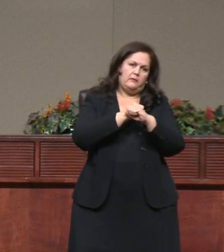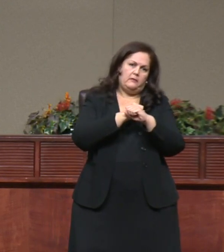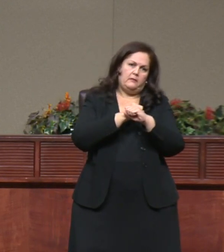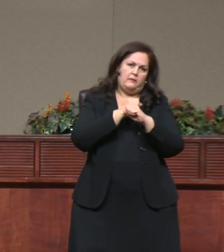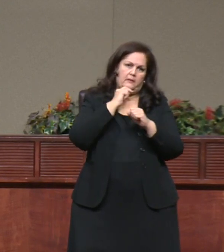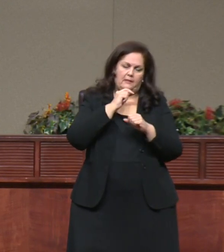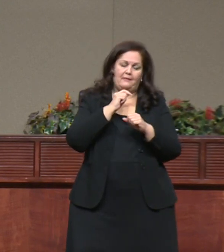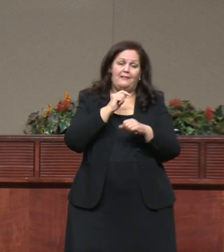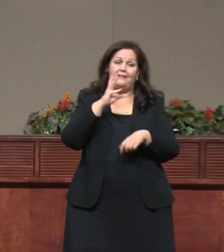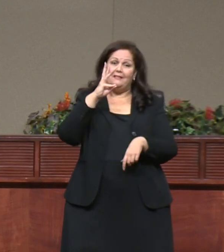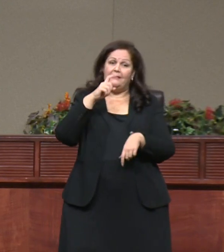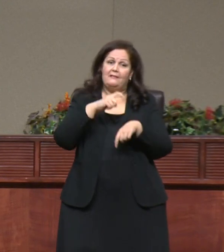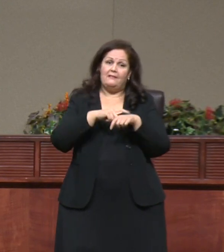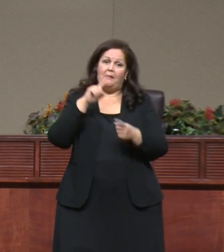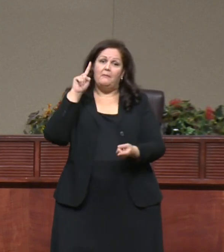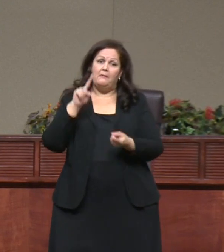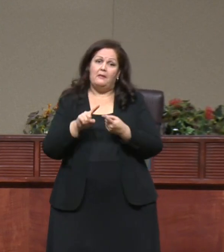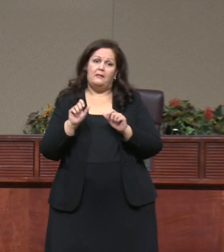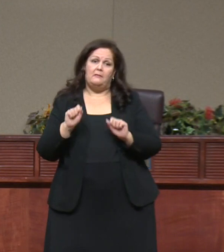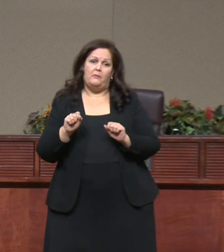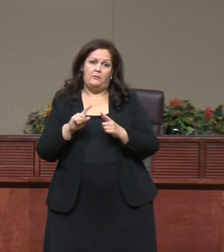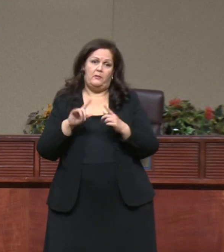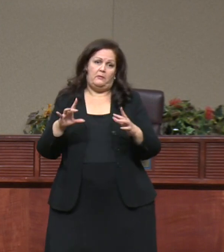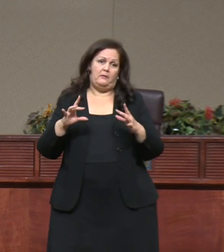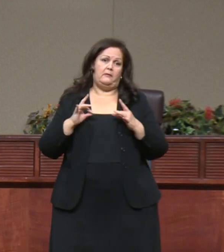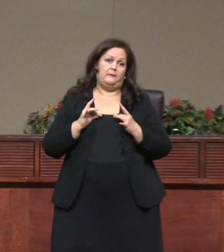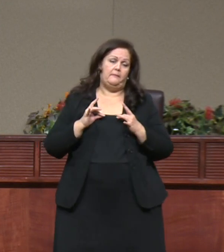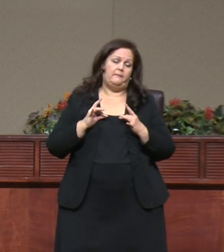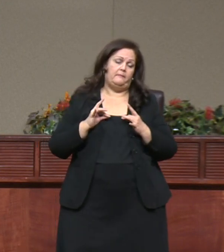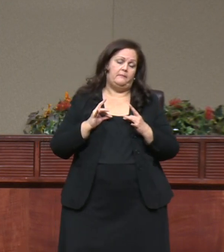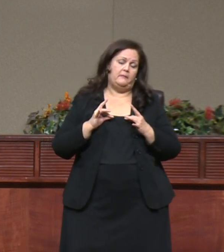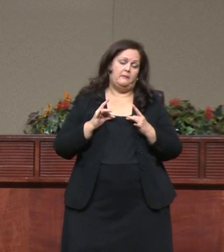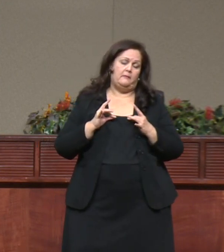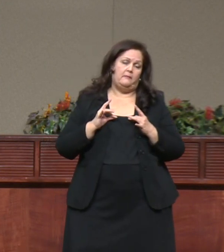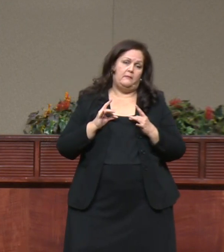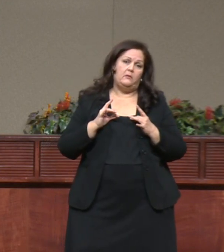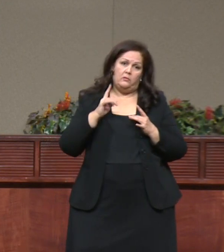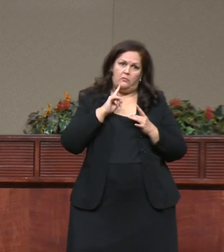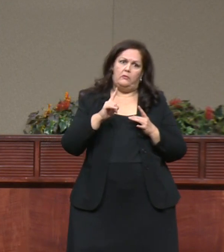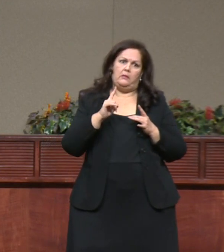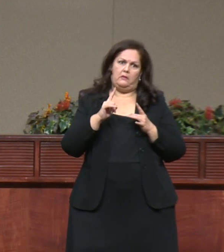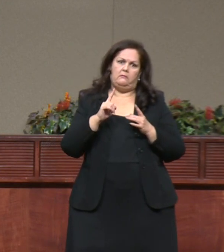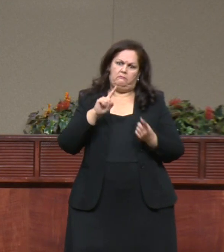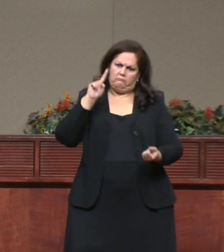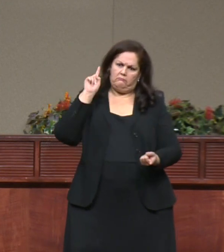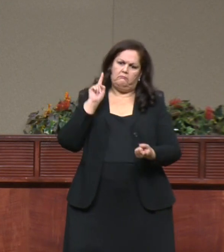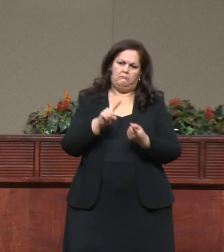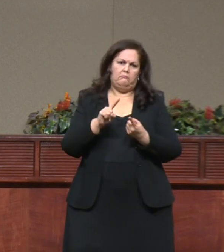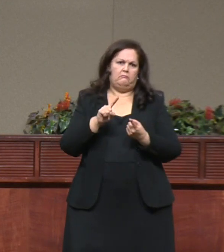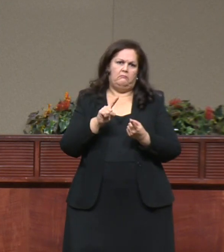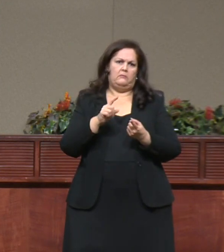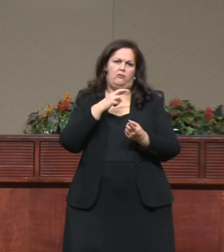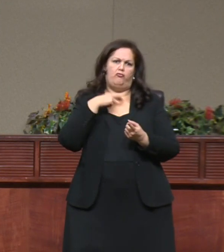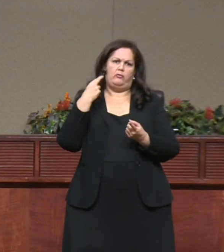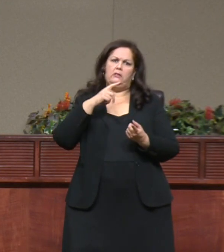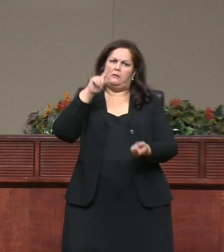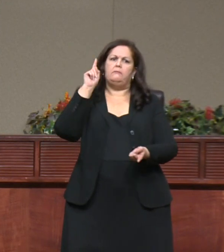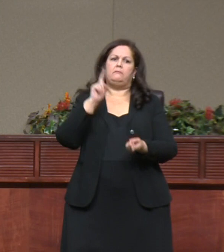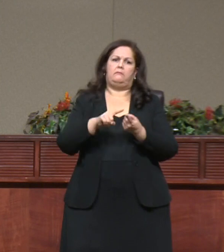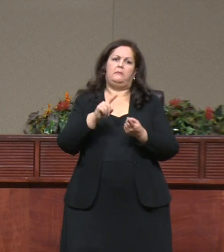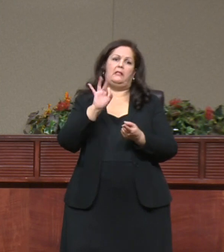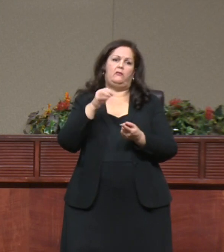times less likely to acquire the disease. So it's significant decrease of exposure by wearing a